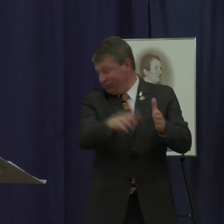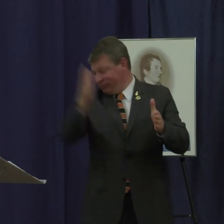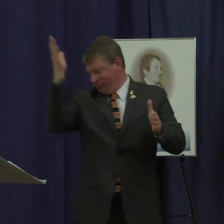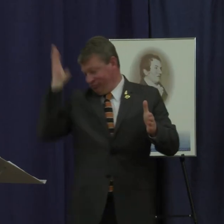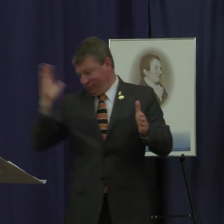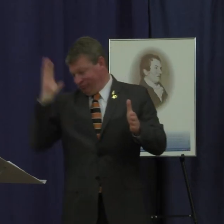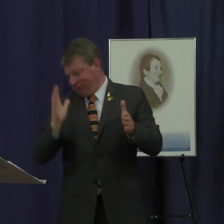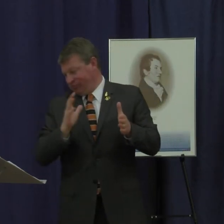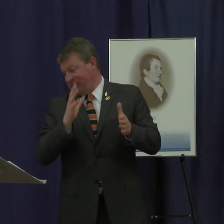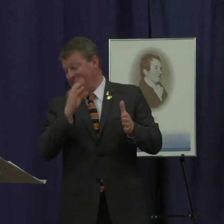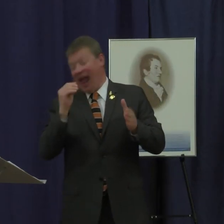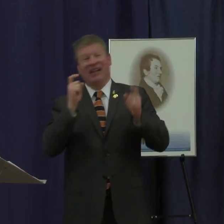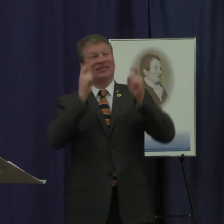It was buried in the cornerstone.